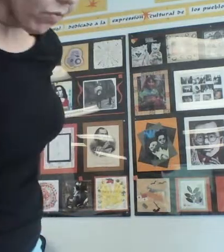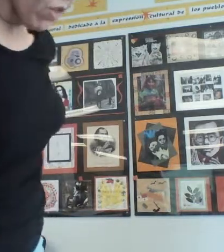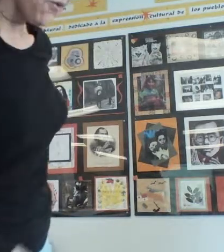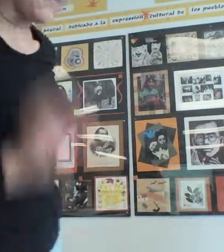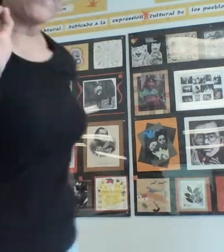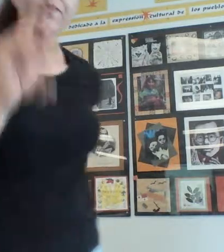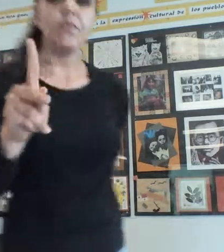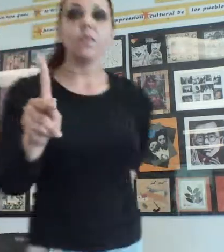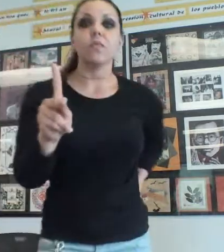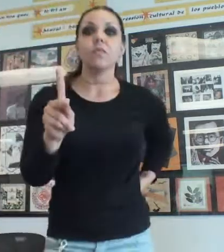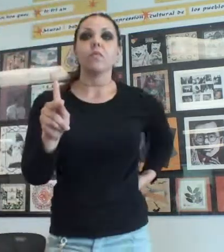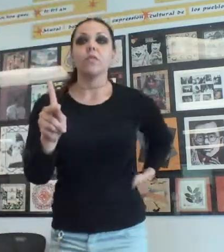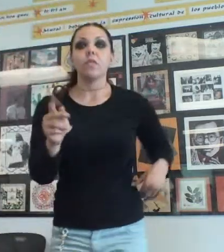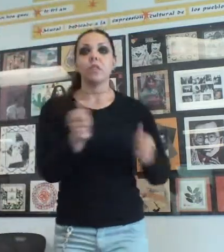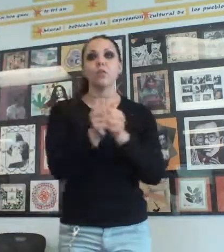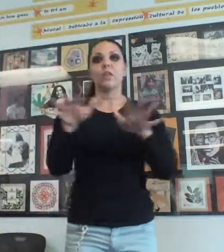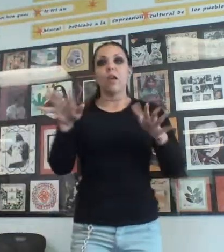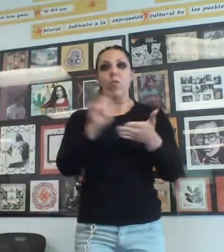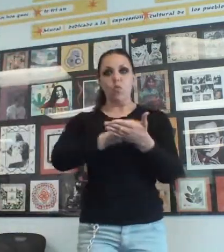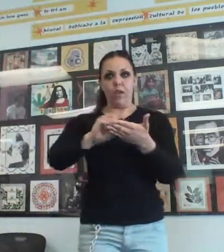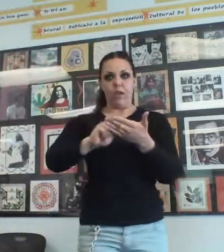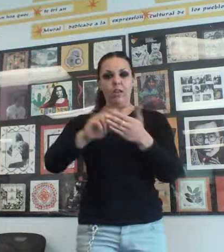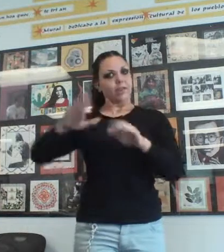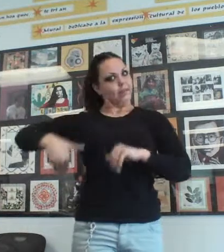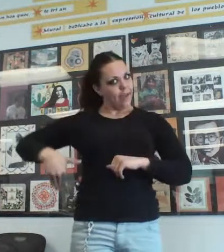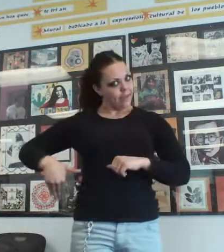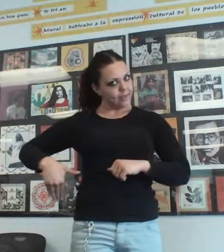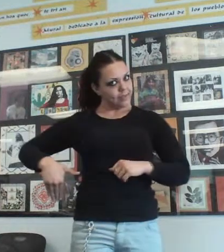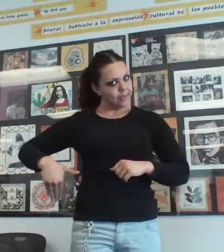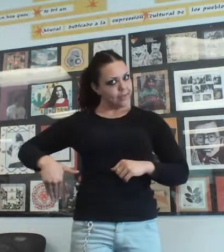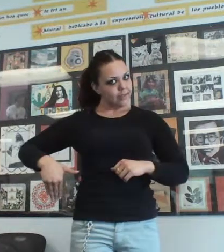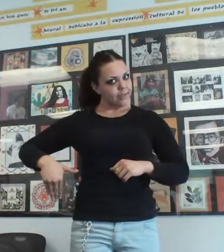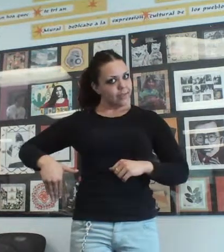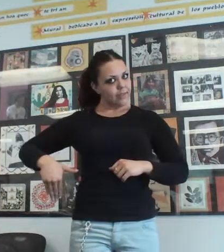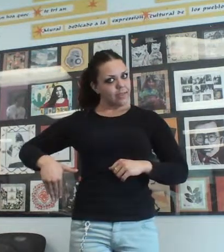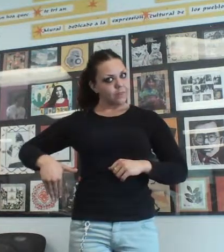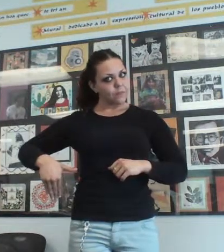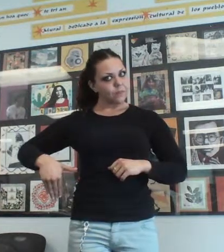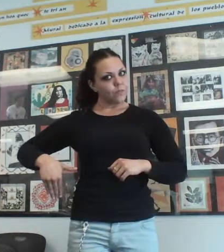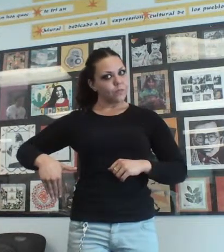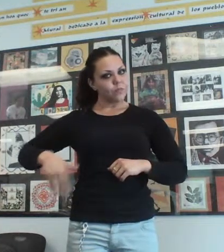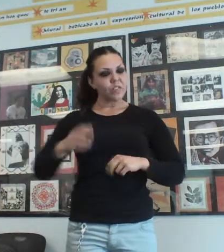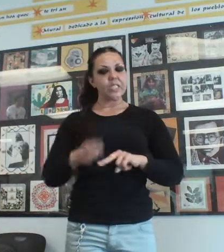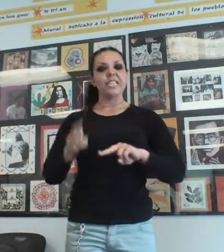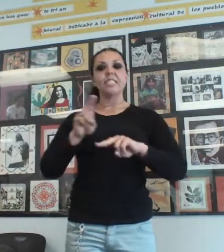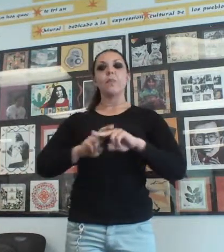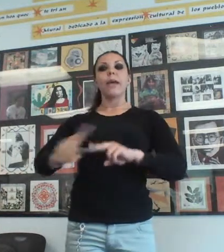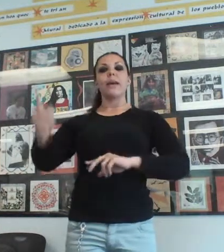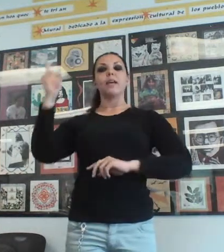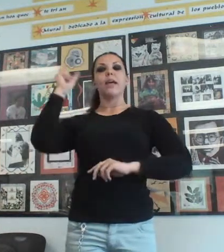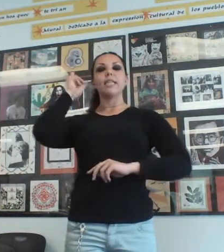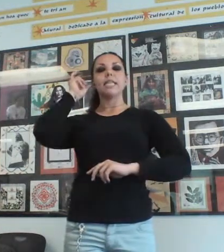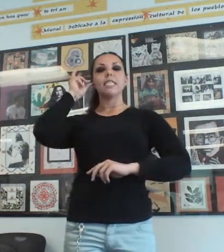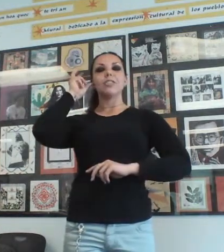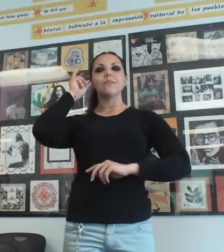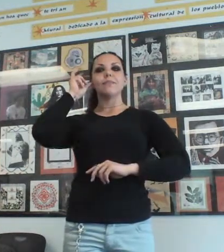Okay, without writing yet, just sit back and listen. Okay?